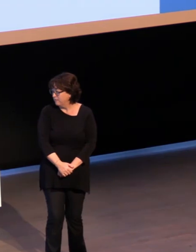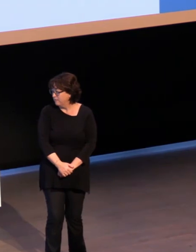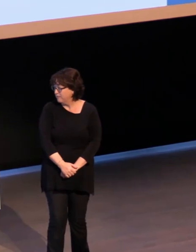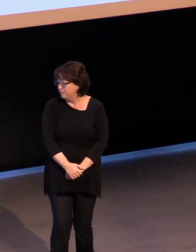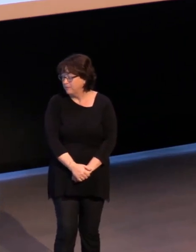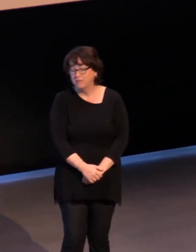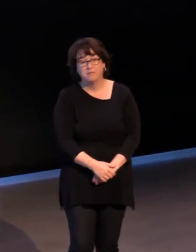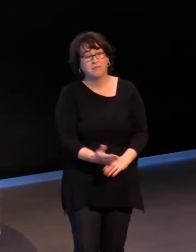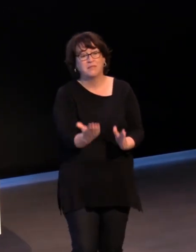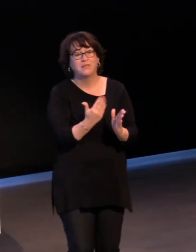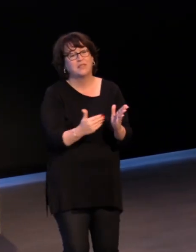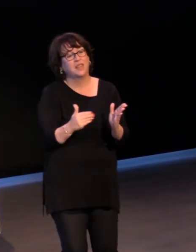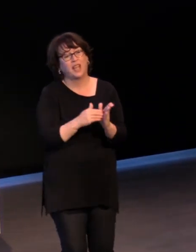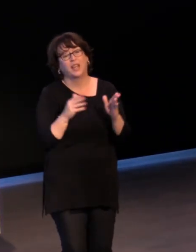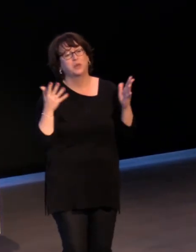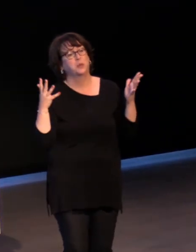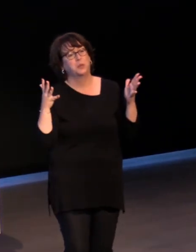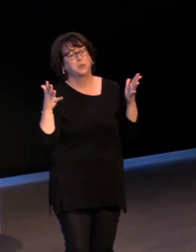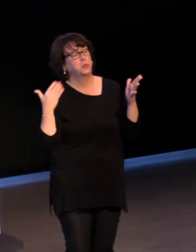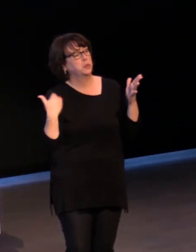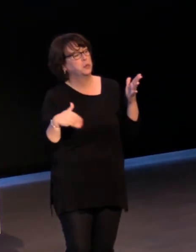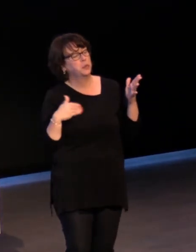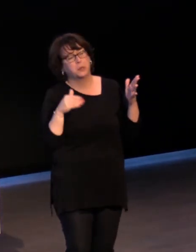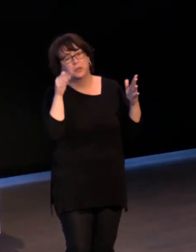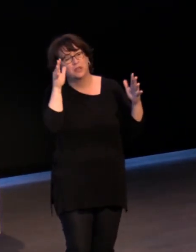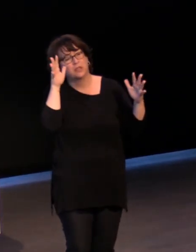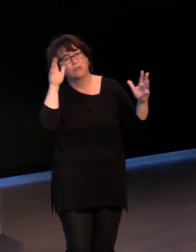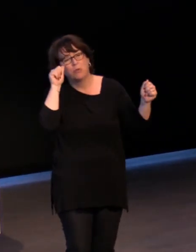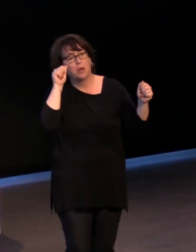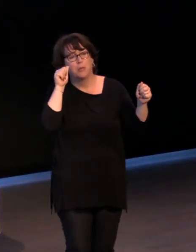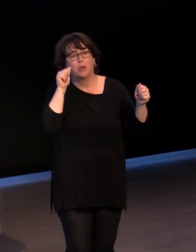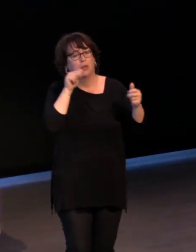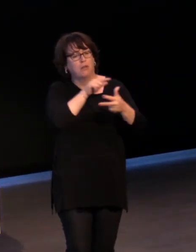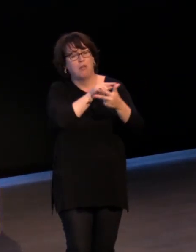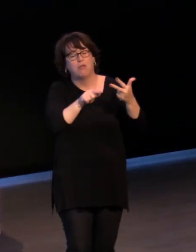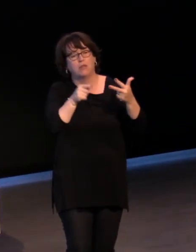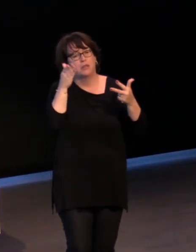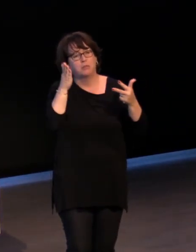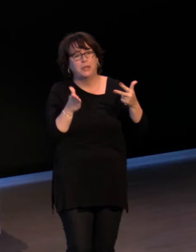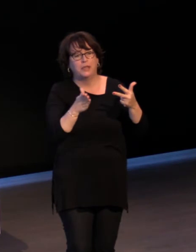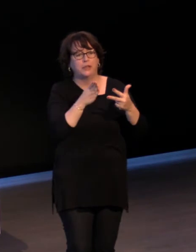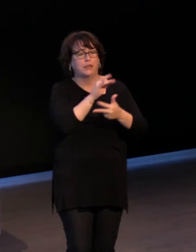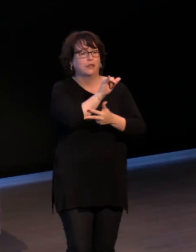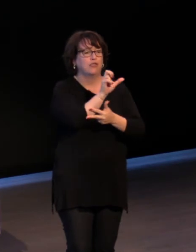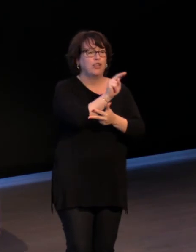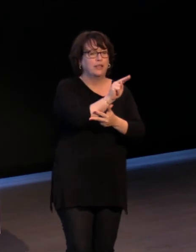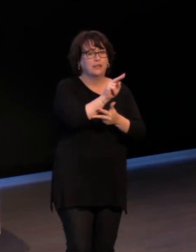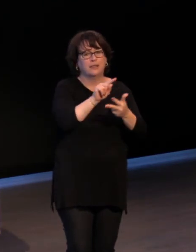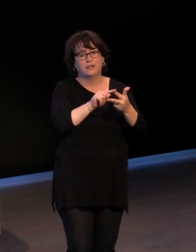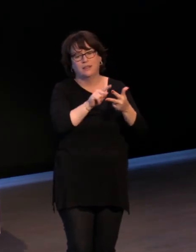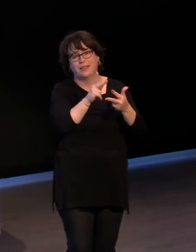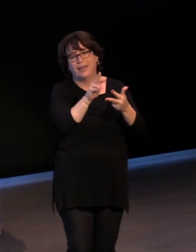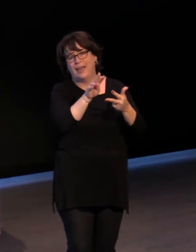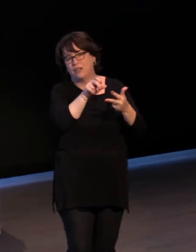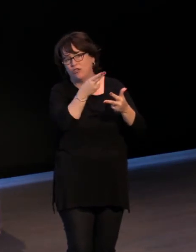Let's hear it one more time for our incredible keynote speakers, Jason, Kaisha, Hyppolite, thank you.